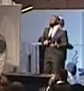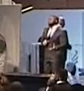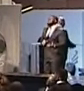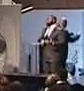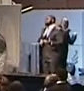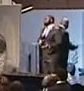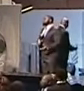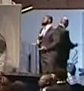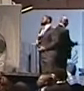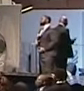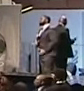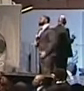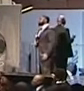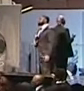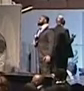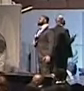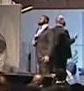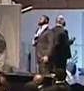inside